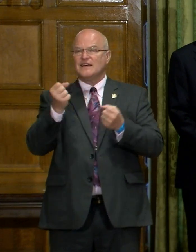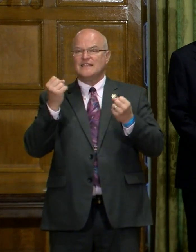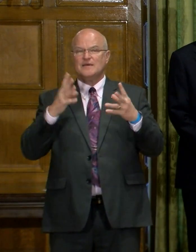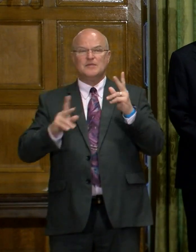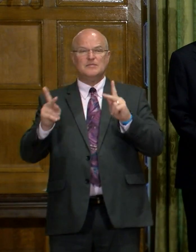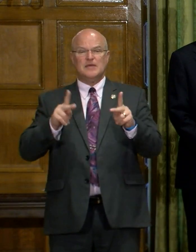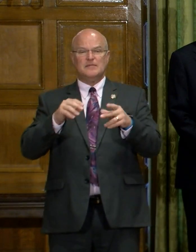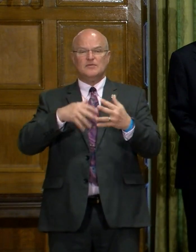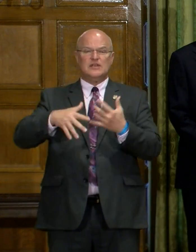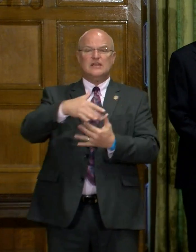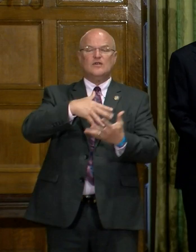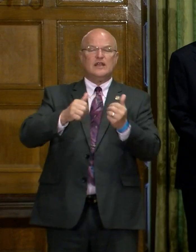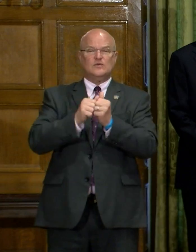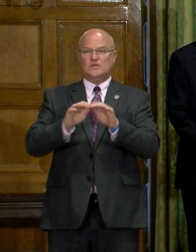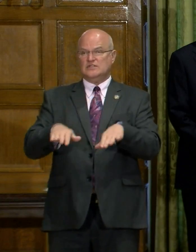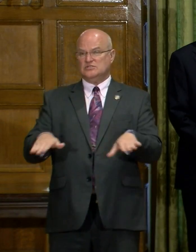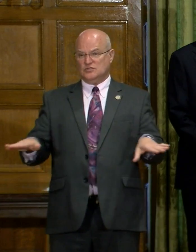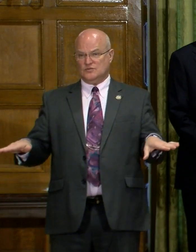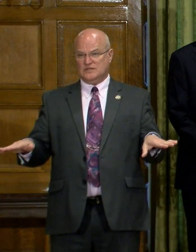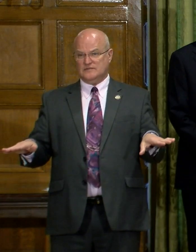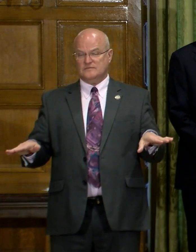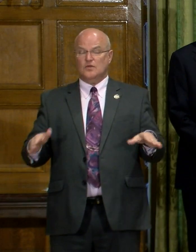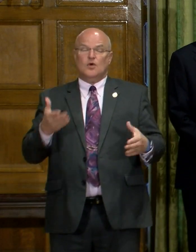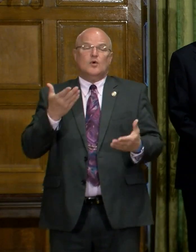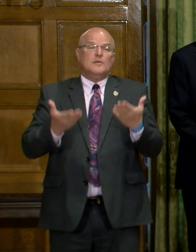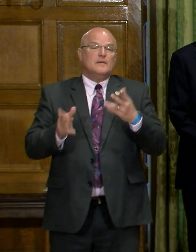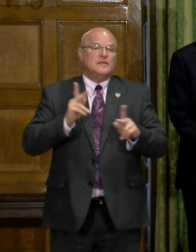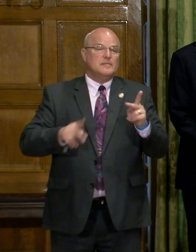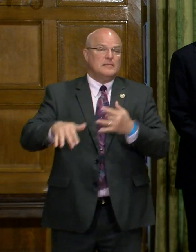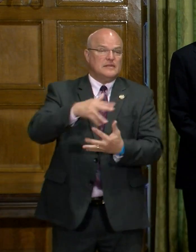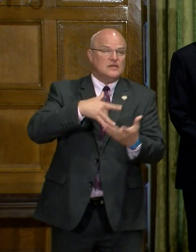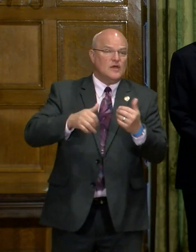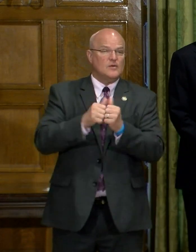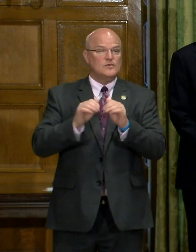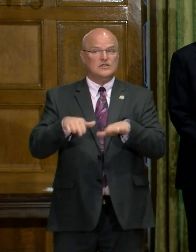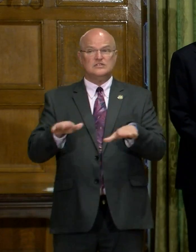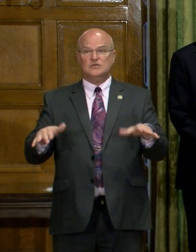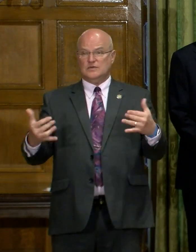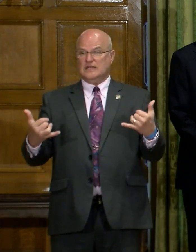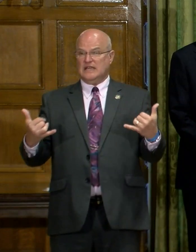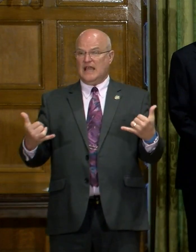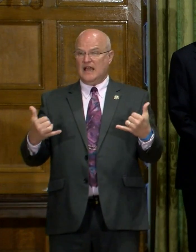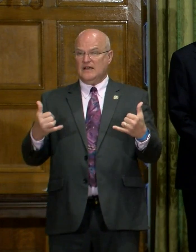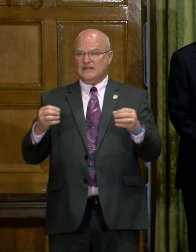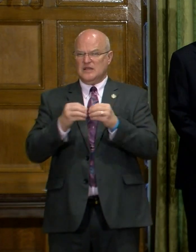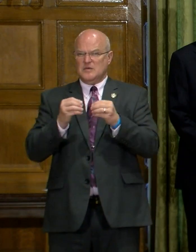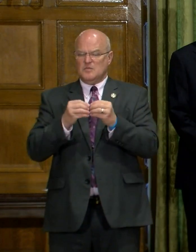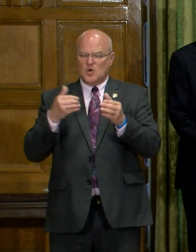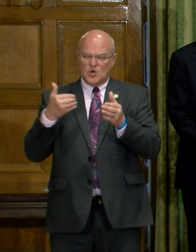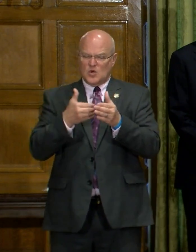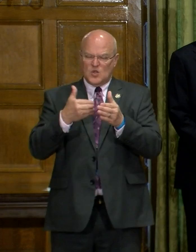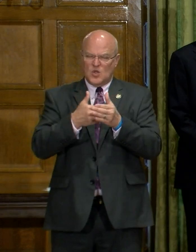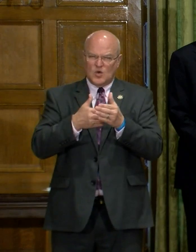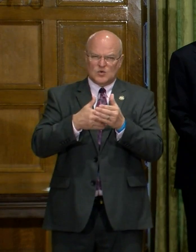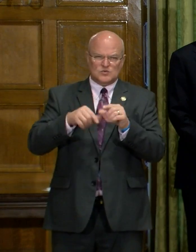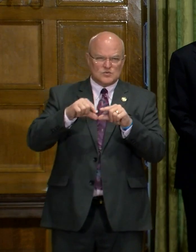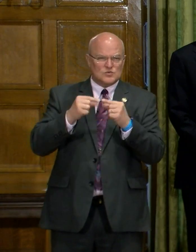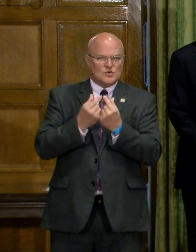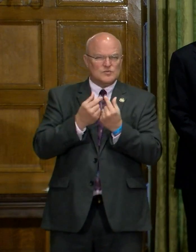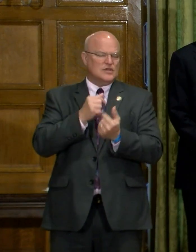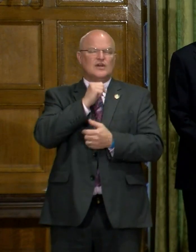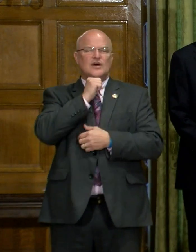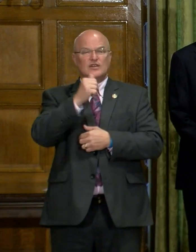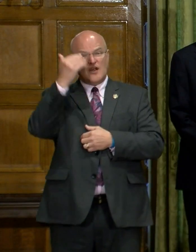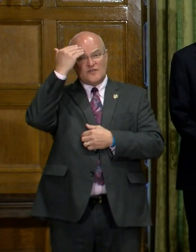many people are interacting with the children, or maybe the people interacting with the children now in these more close quarters